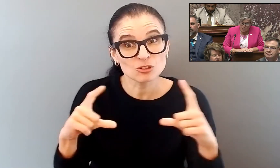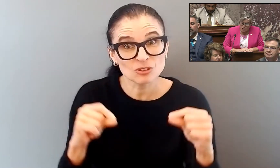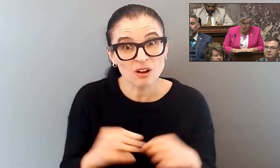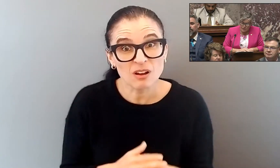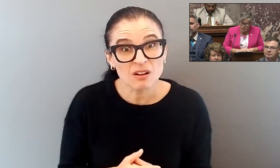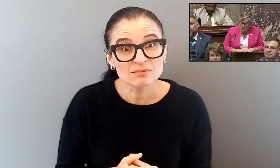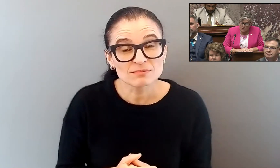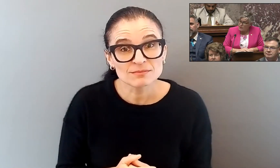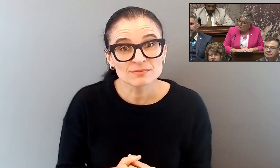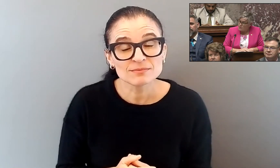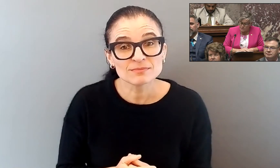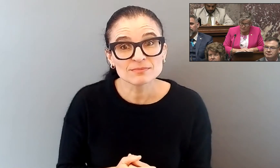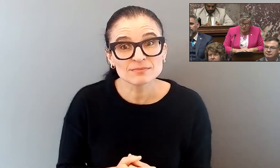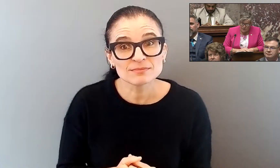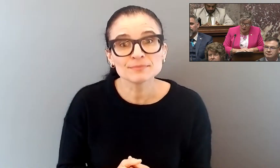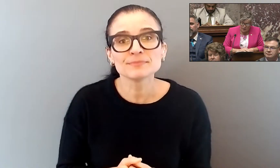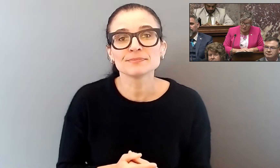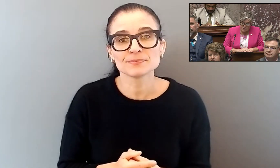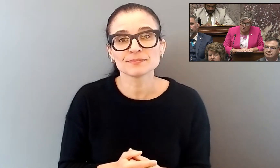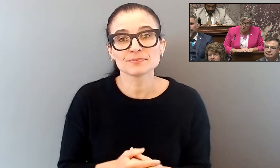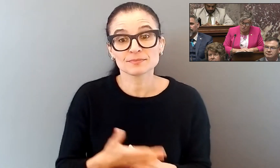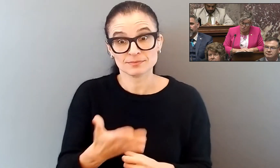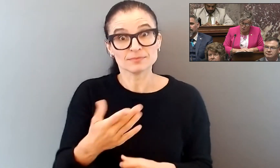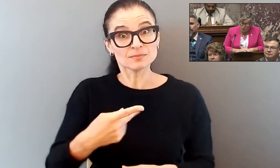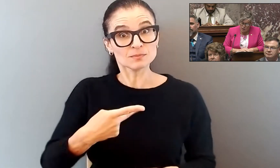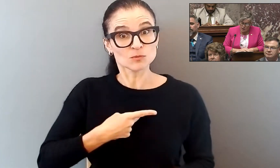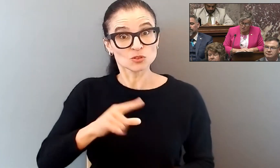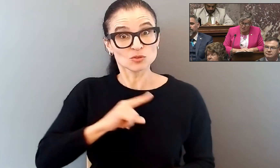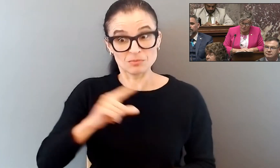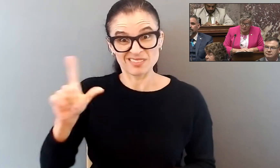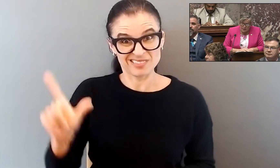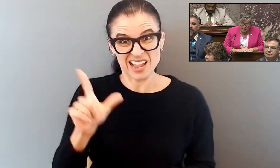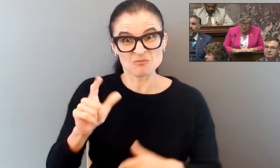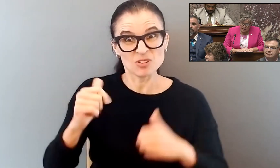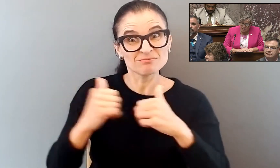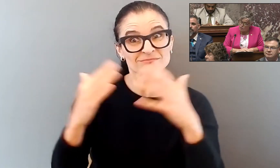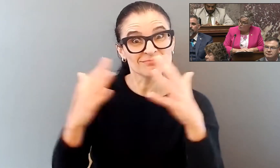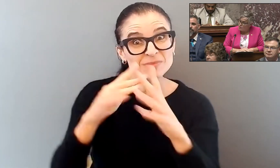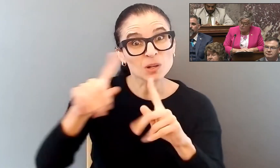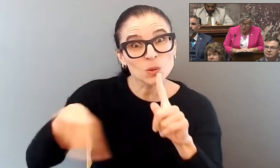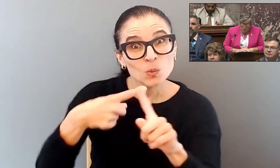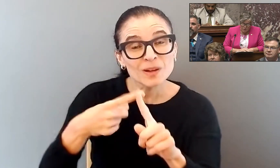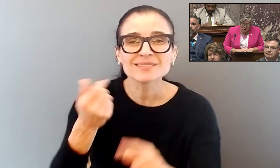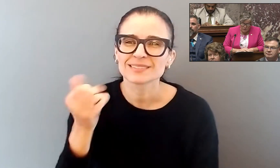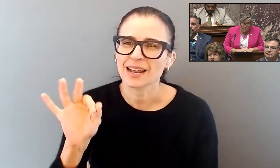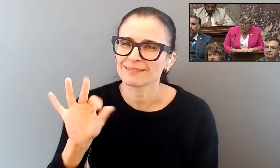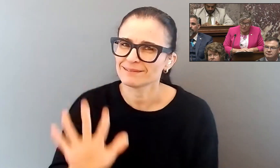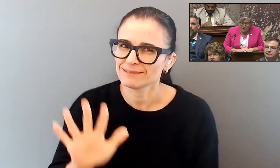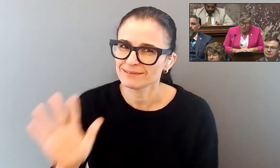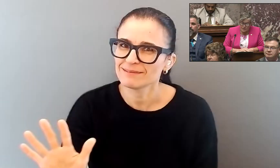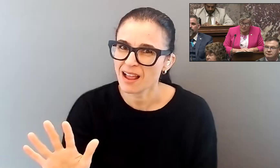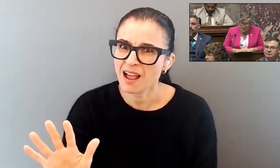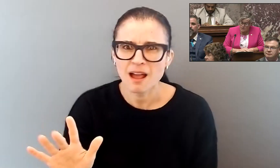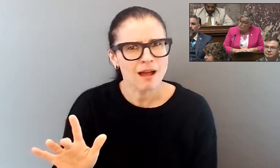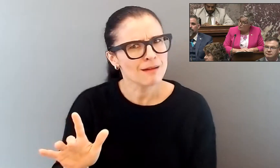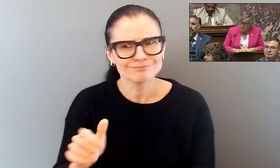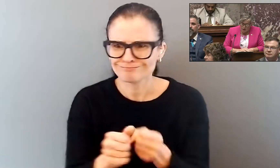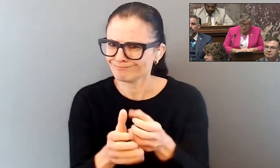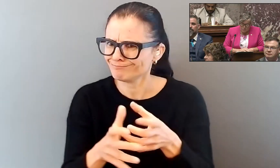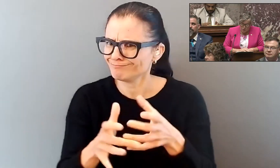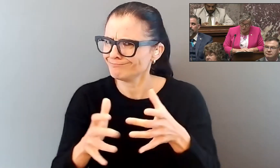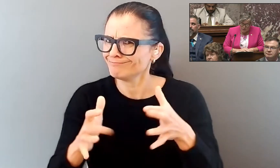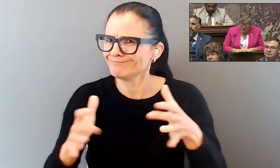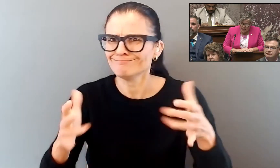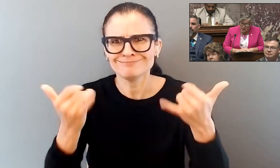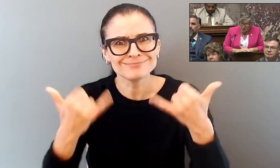This library, founded in 1955, continues to grow to meet the needs of its community, with over